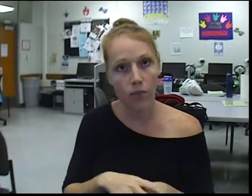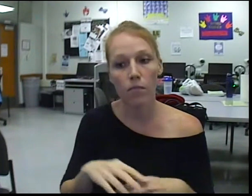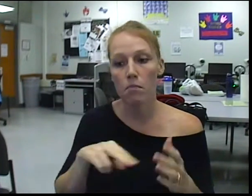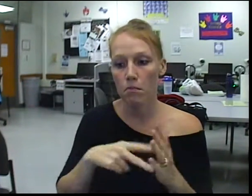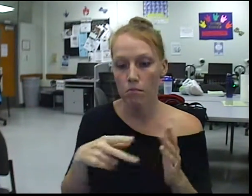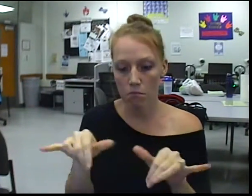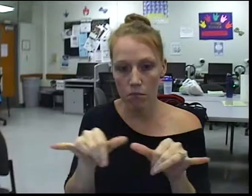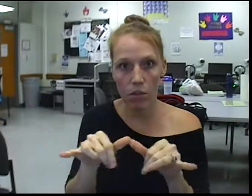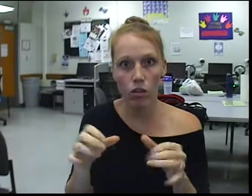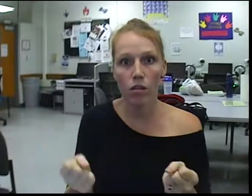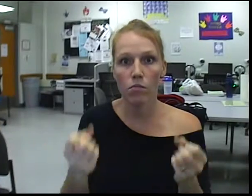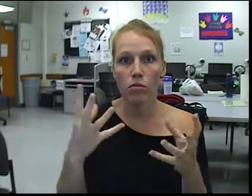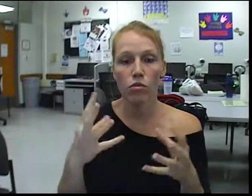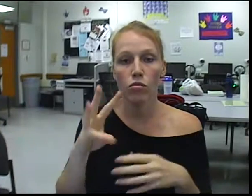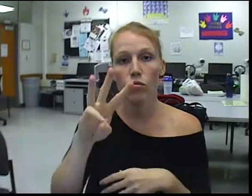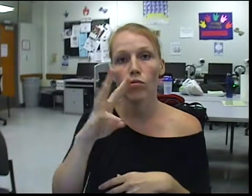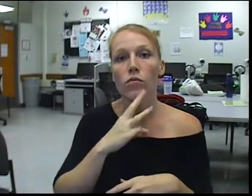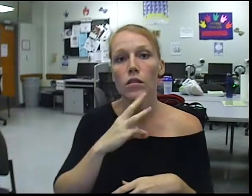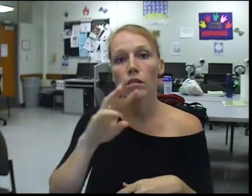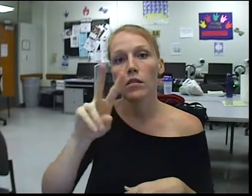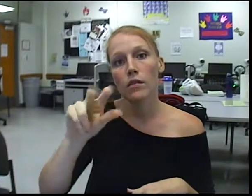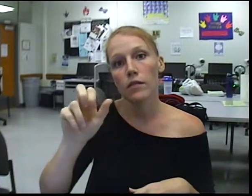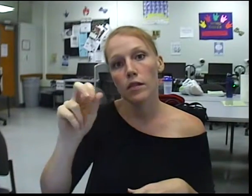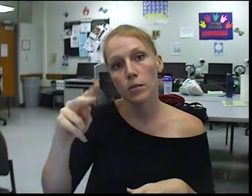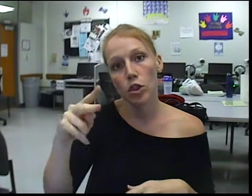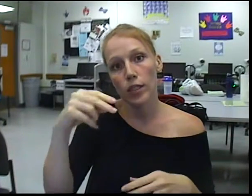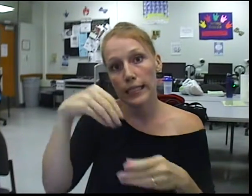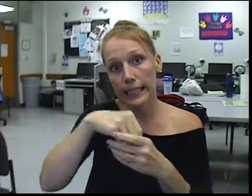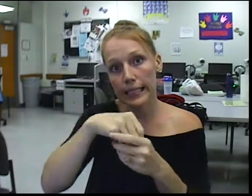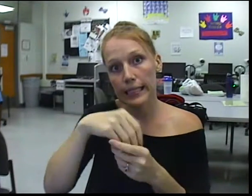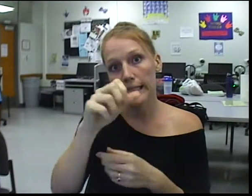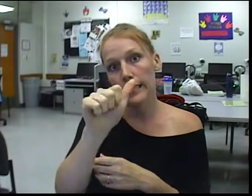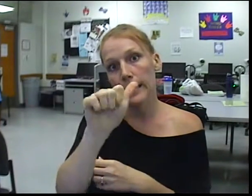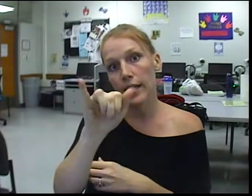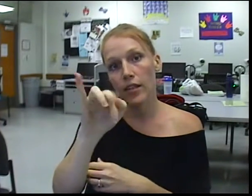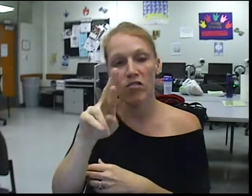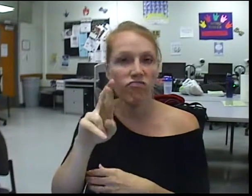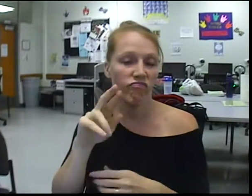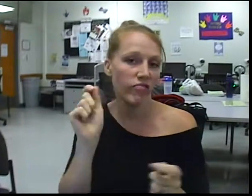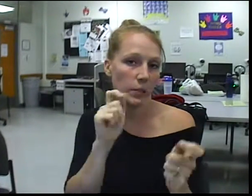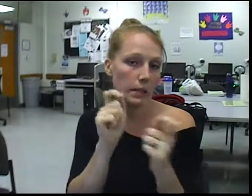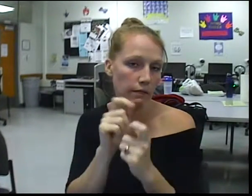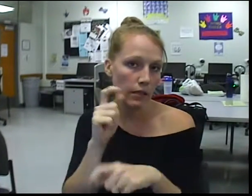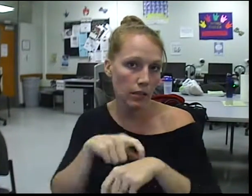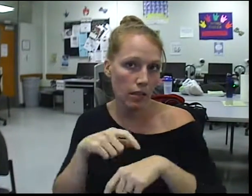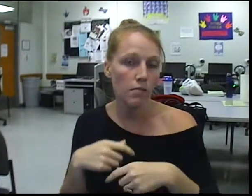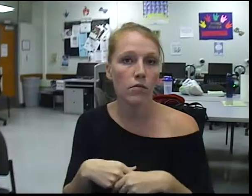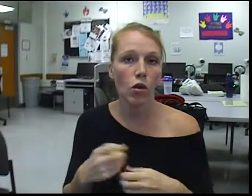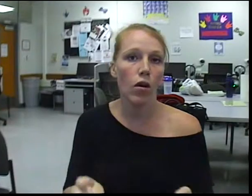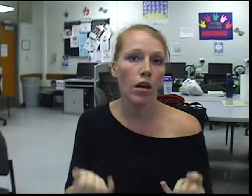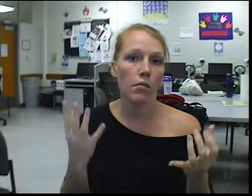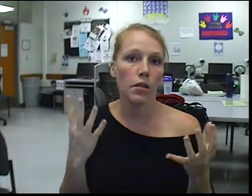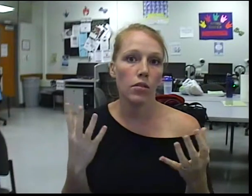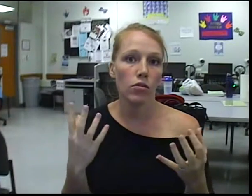in the air at a certain time. Or I guess it says up there. Measure the amount of water vapor that the air contains at any given time and